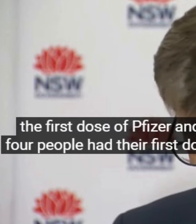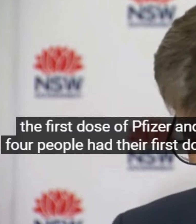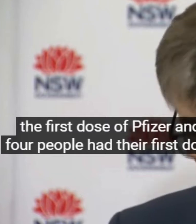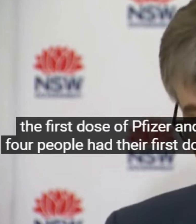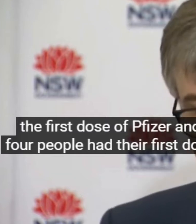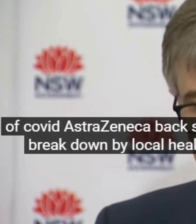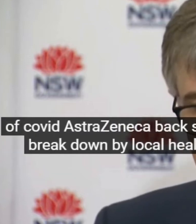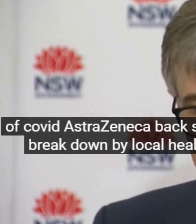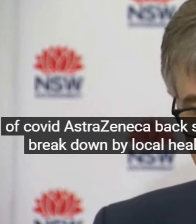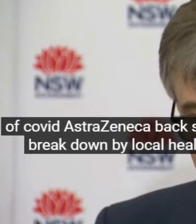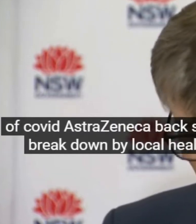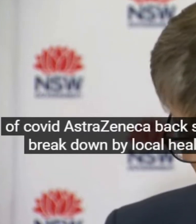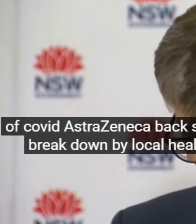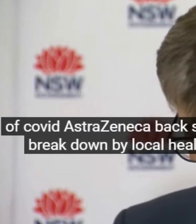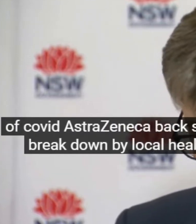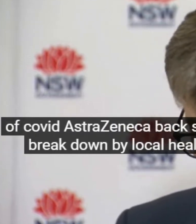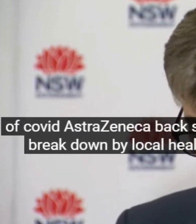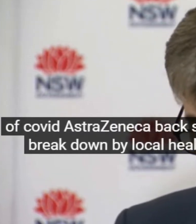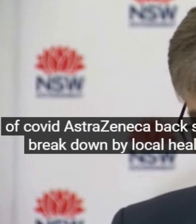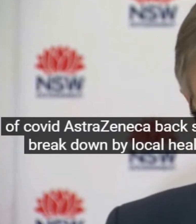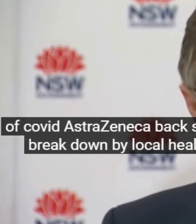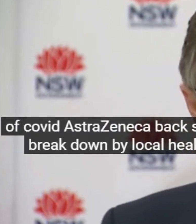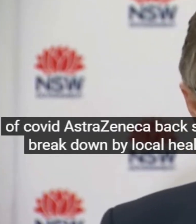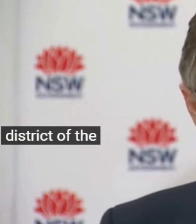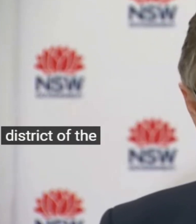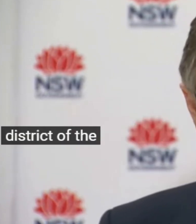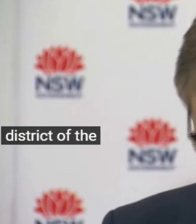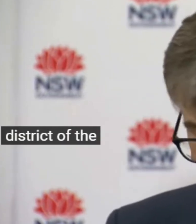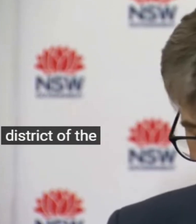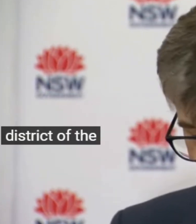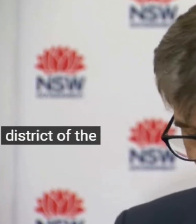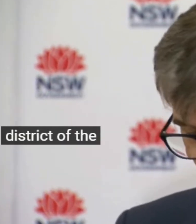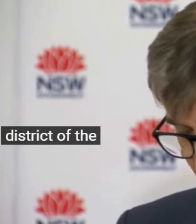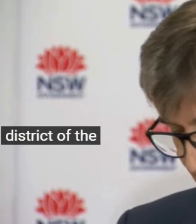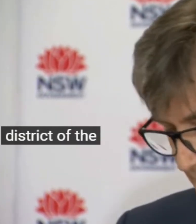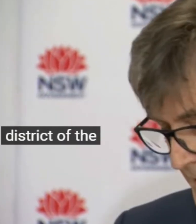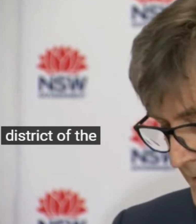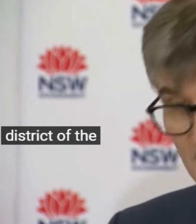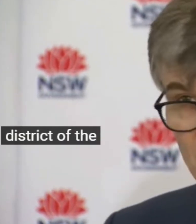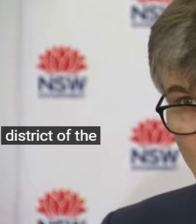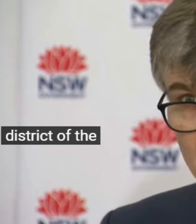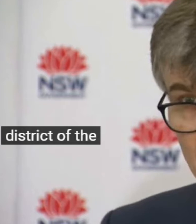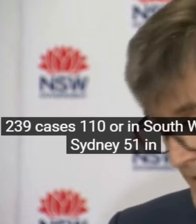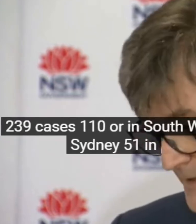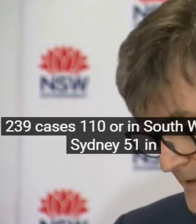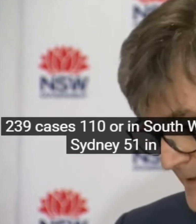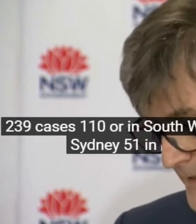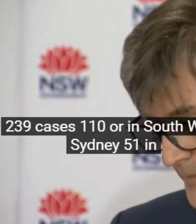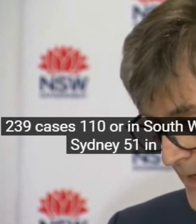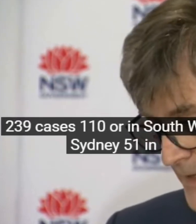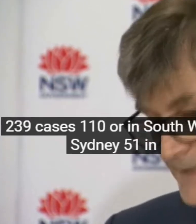district of the 239 cases, 110 were in southwest Sydney, 51 in Western